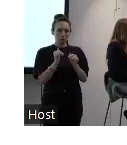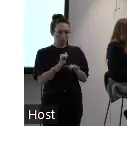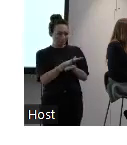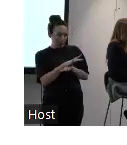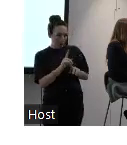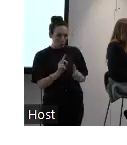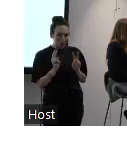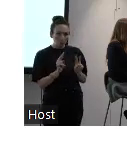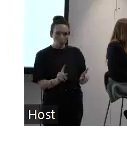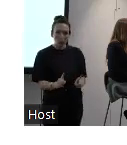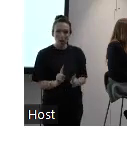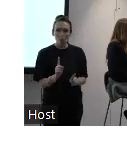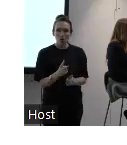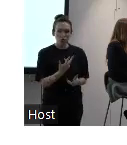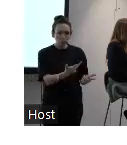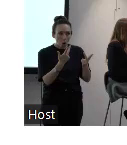signature look like?